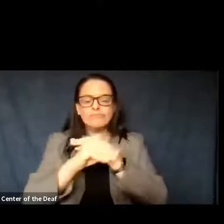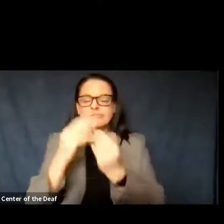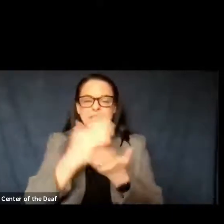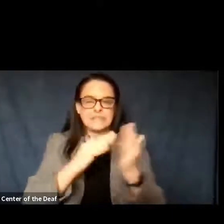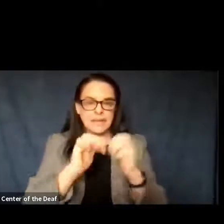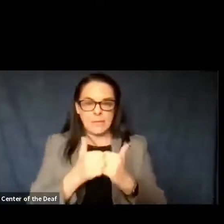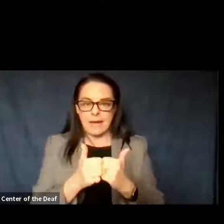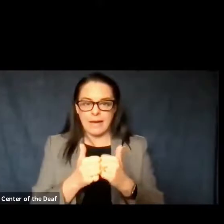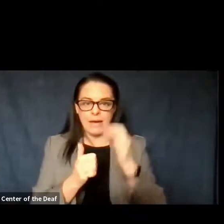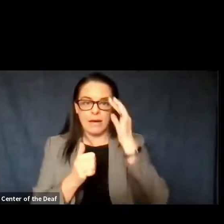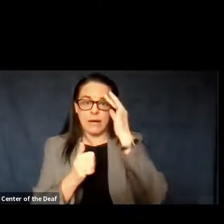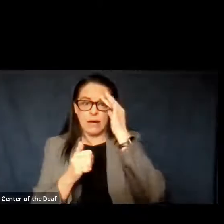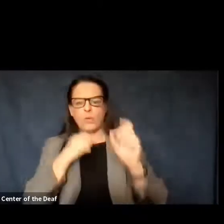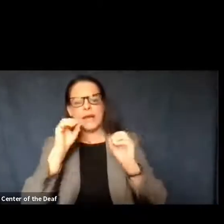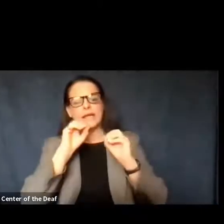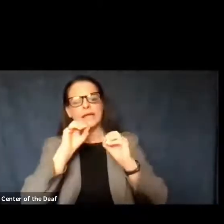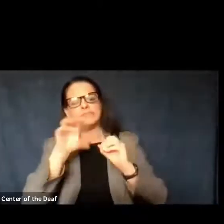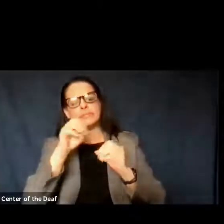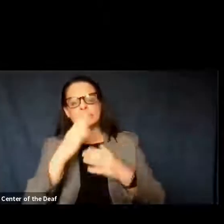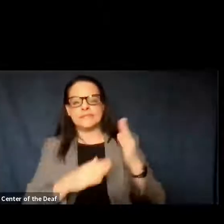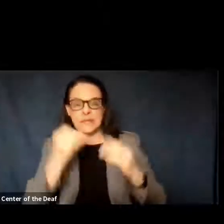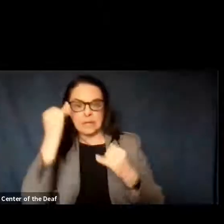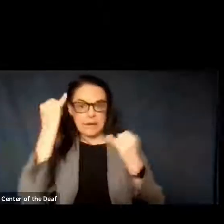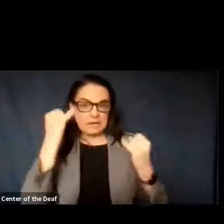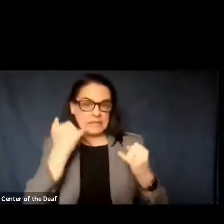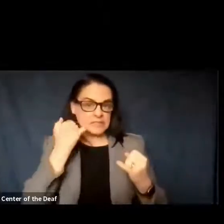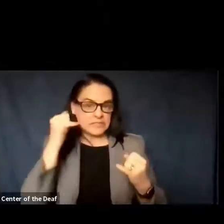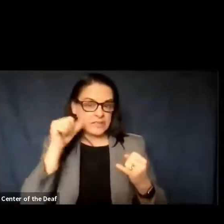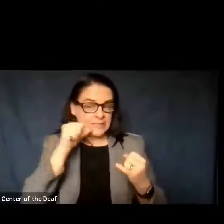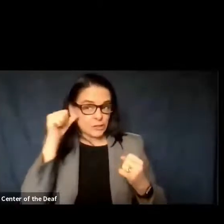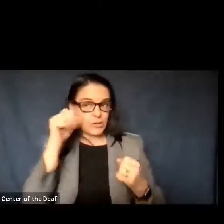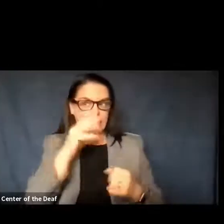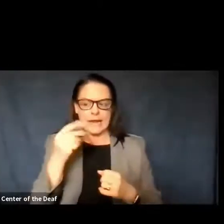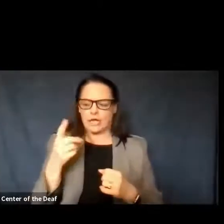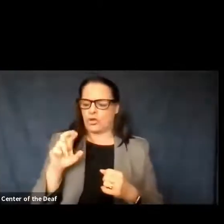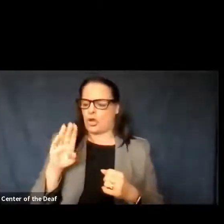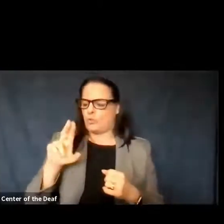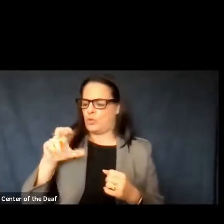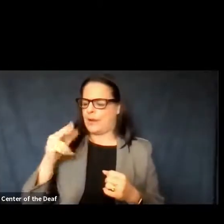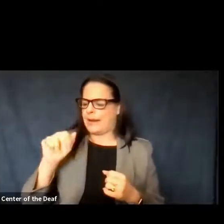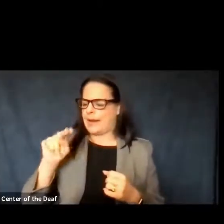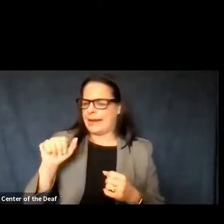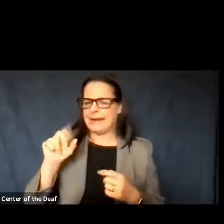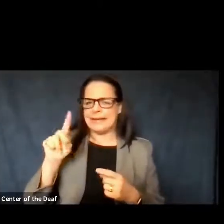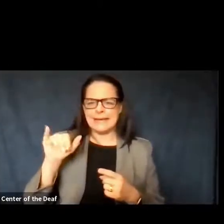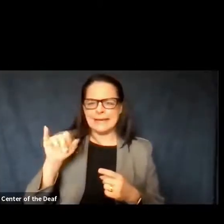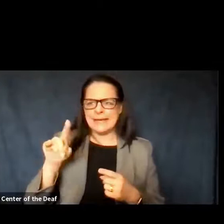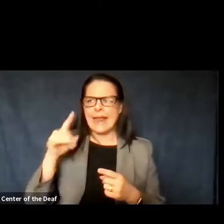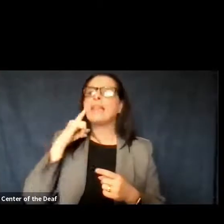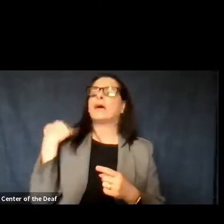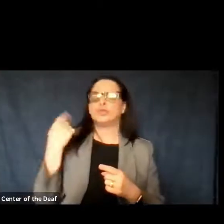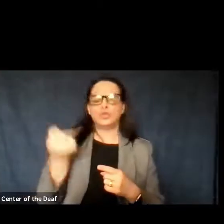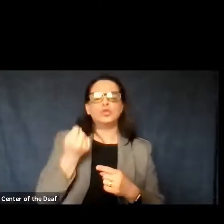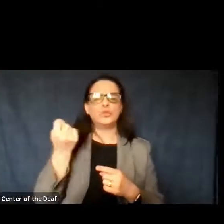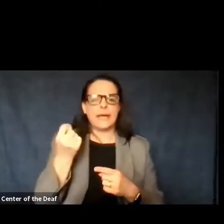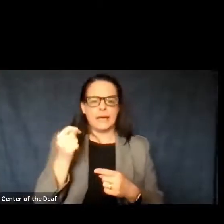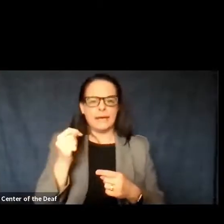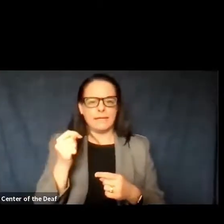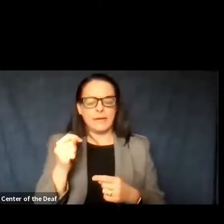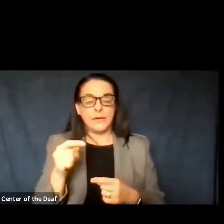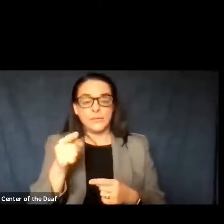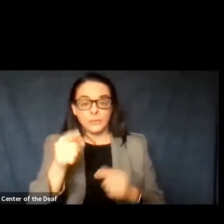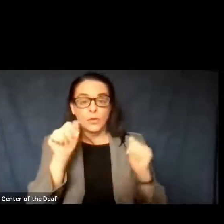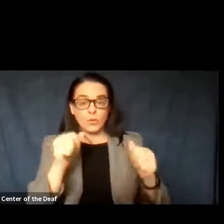think, yesterday, and Dr. Buchanan mentioned some of those, I think, or we did it in a press briefing recently, Tuesday. You